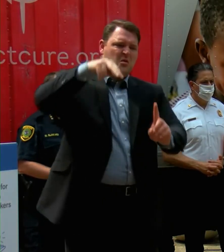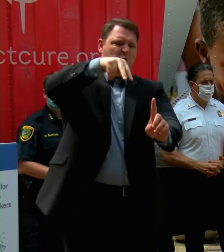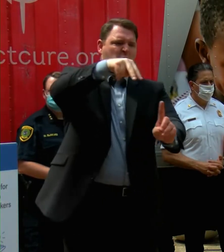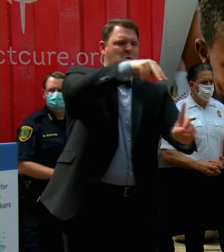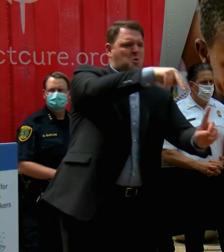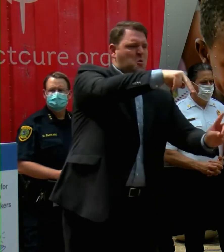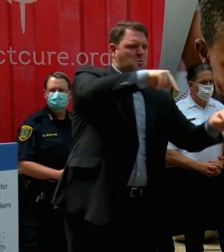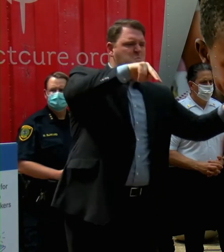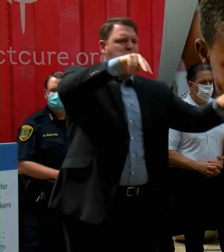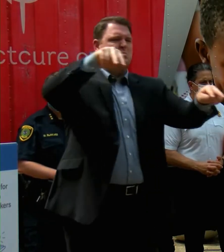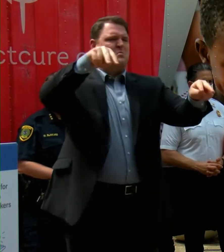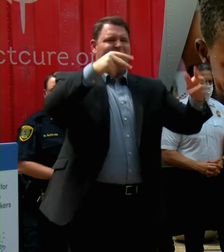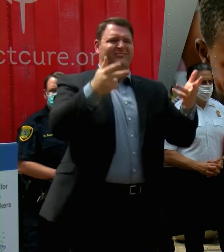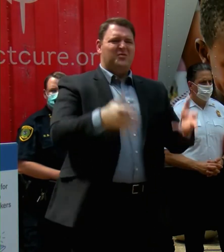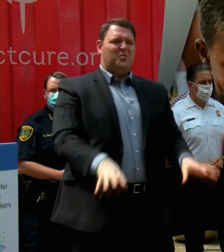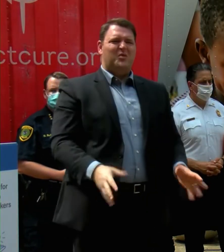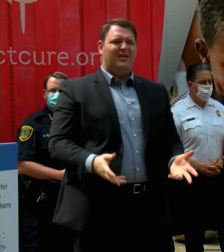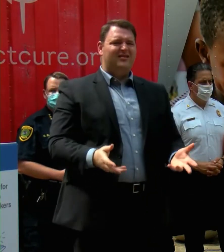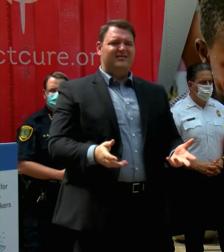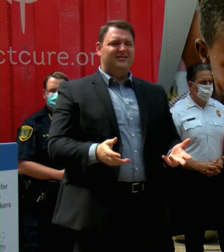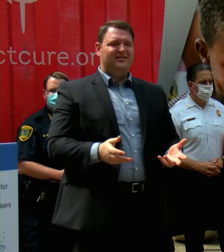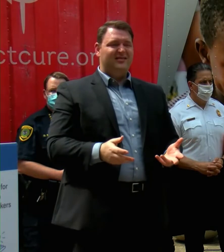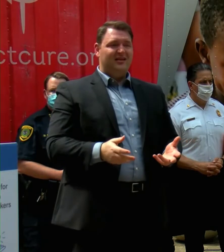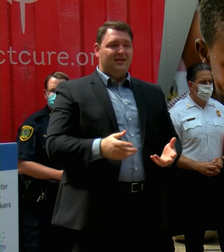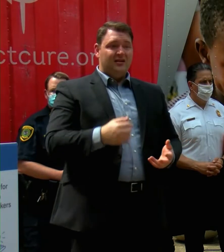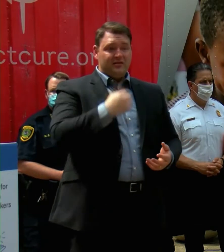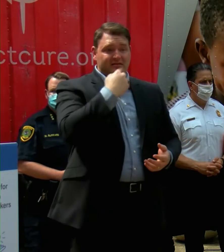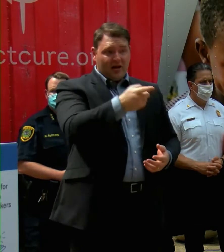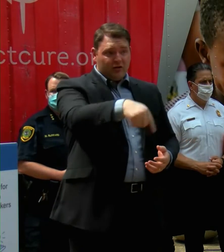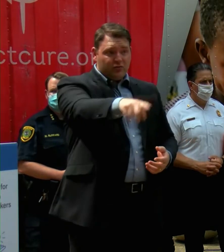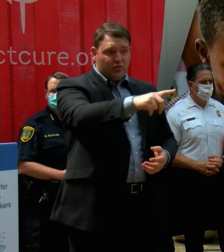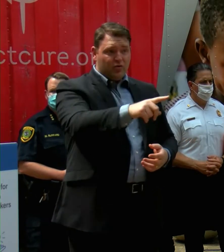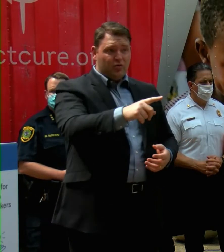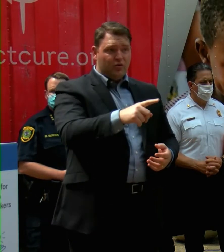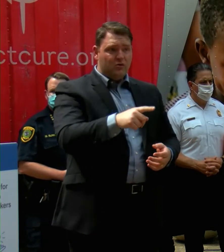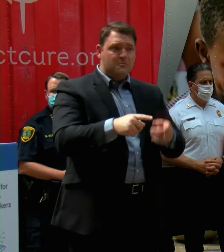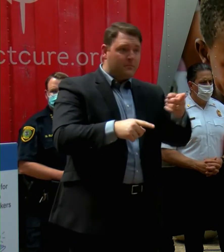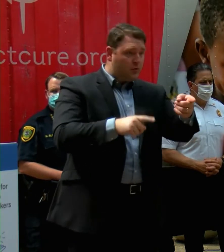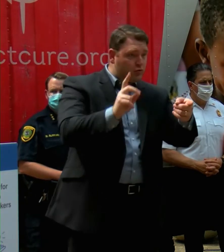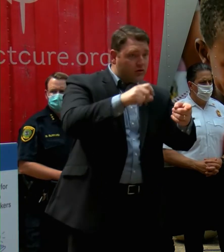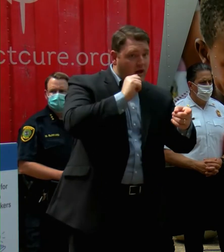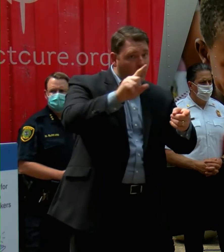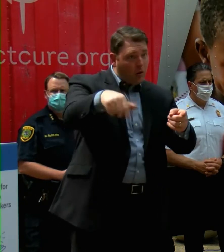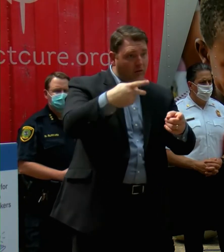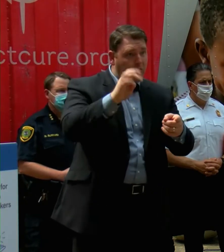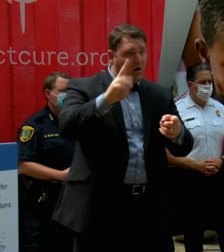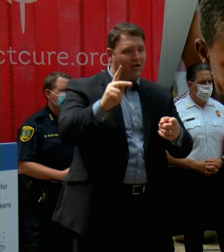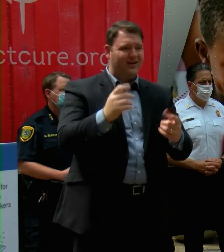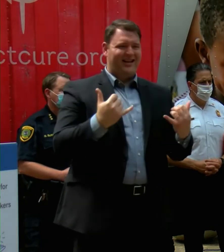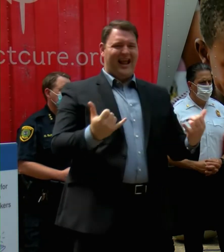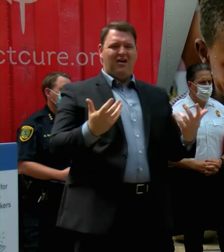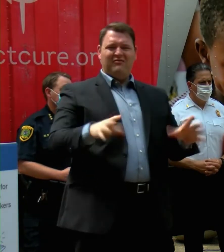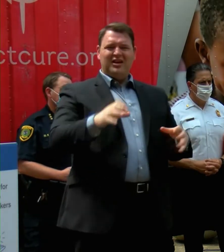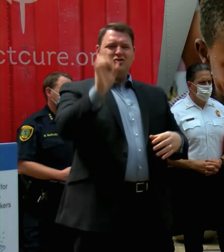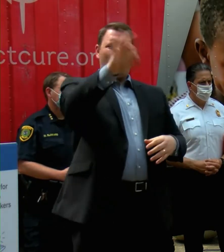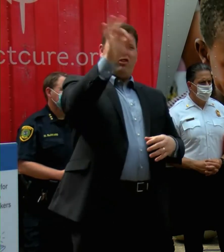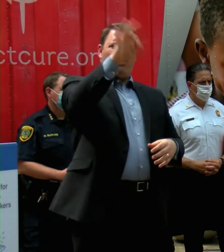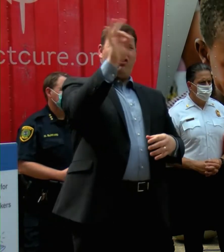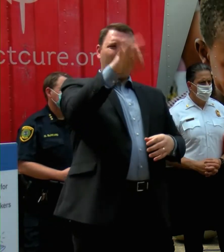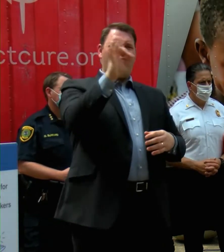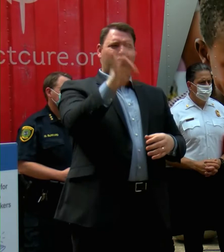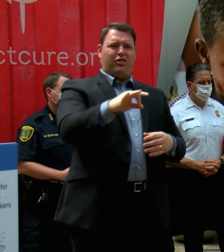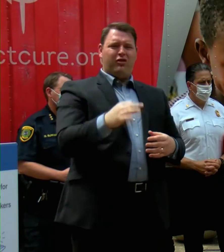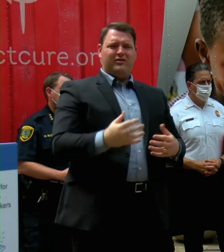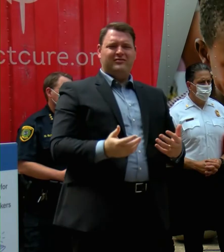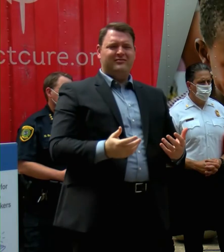tell people not to be in a park that's crowded where you can't engage in social distancing. We shouldn't have to tell you that. Police officers shouldn't